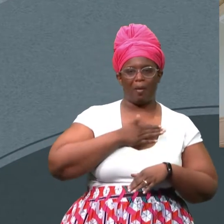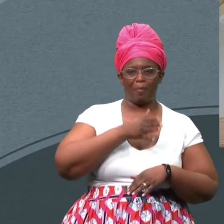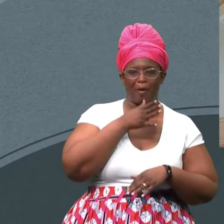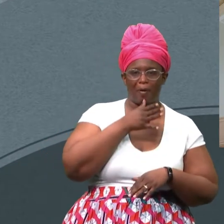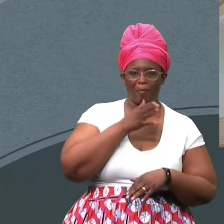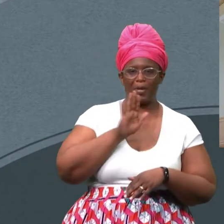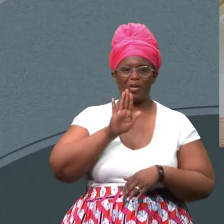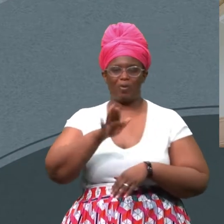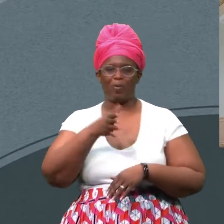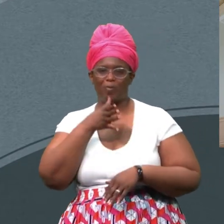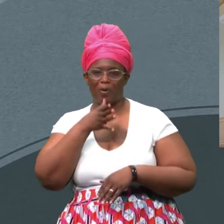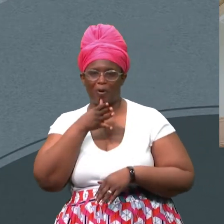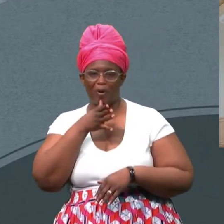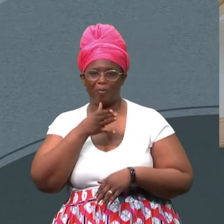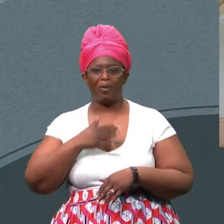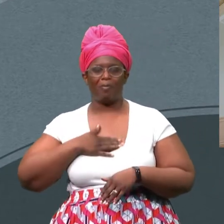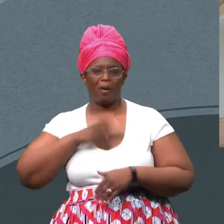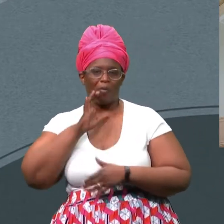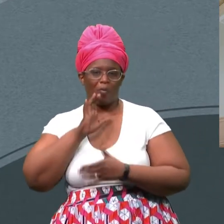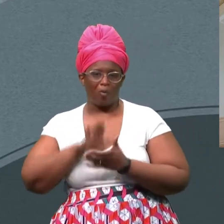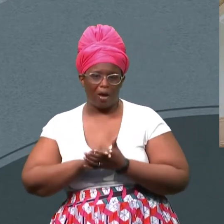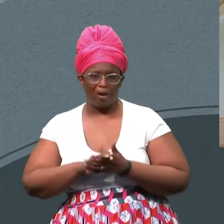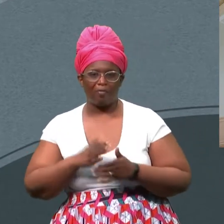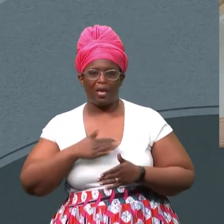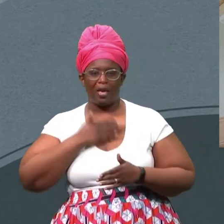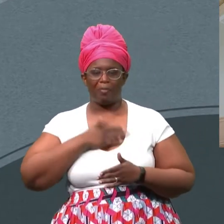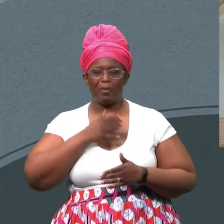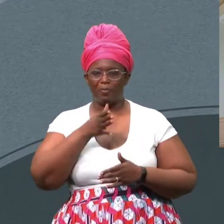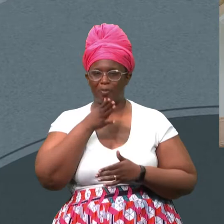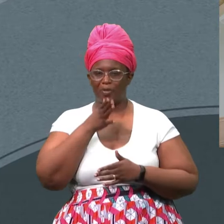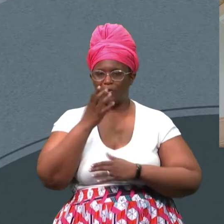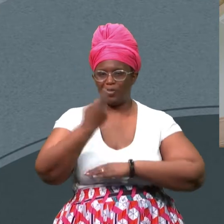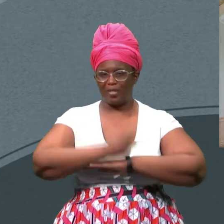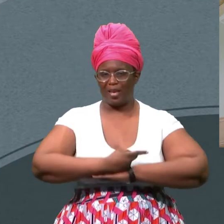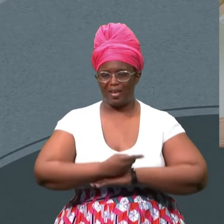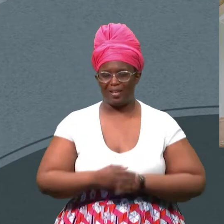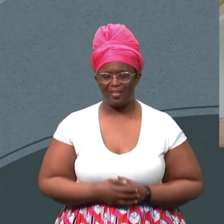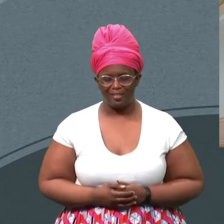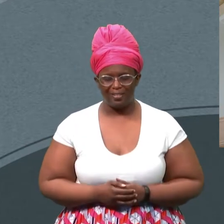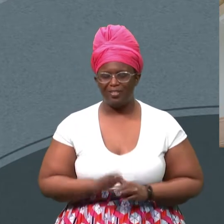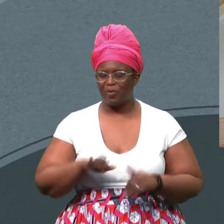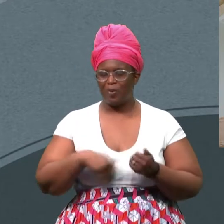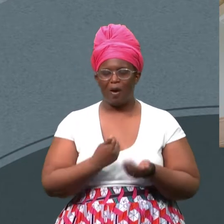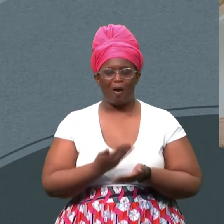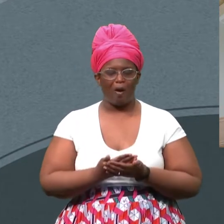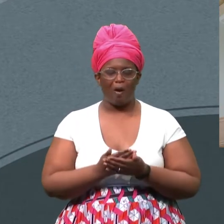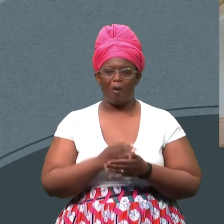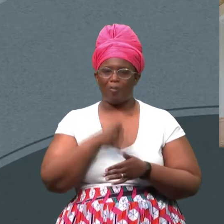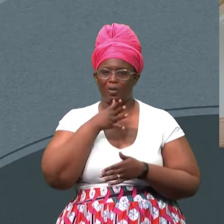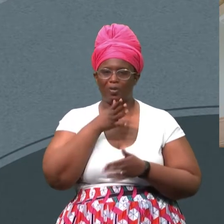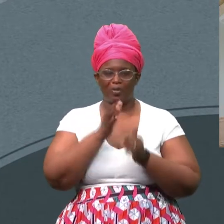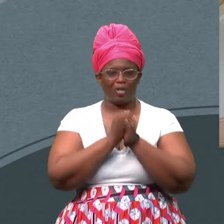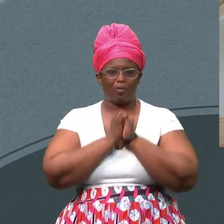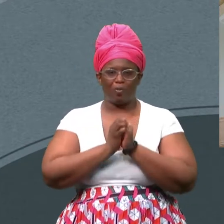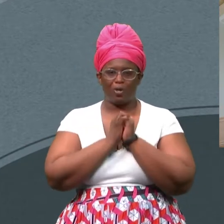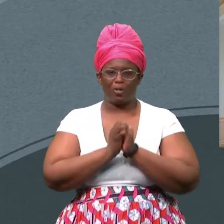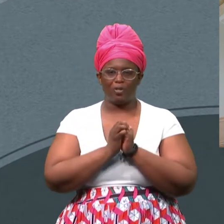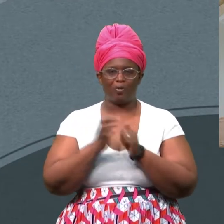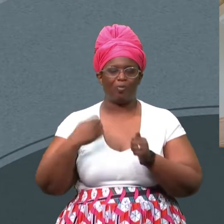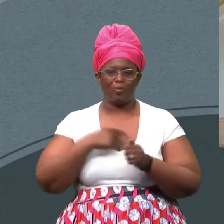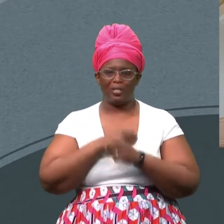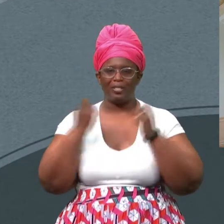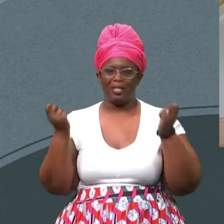Day to my wife. Happy Mother's Day to all of the mothers that are worshiping with us today. We celebrate you.